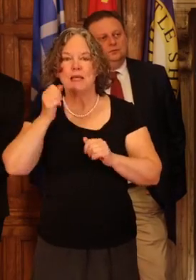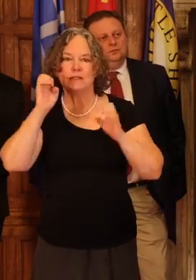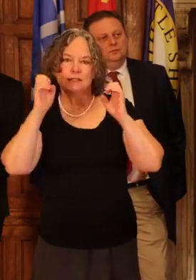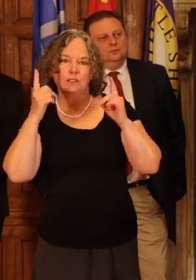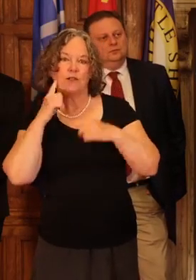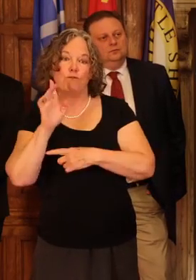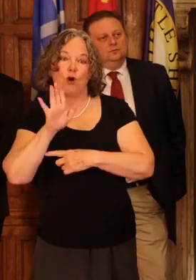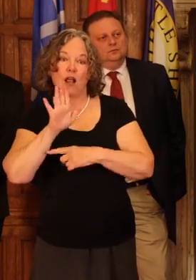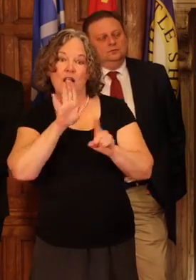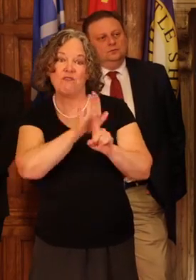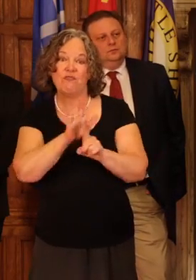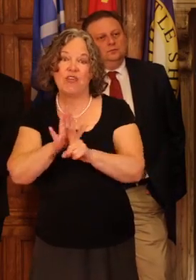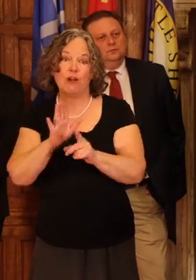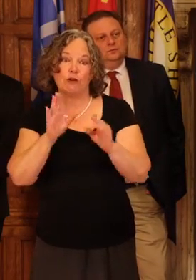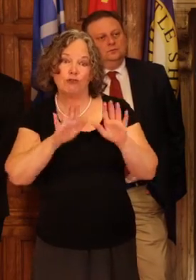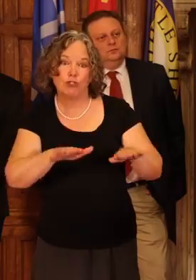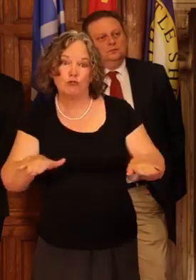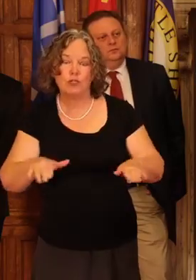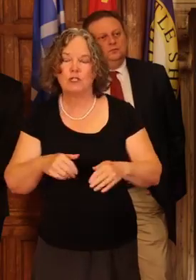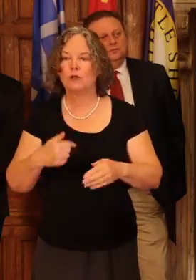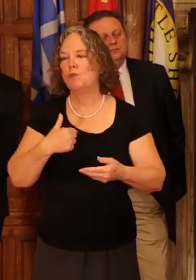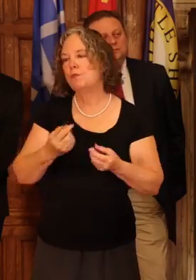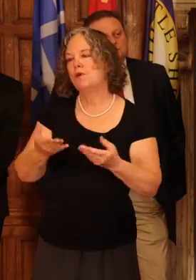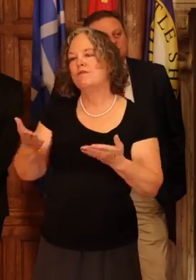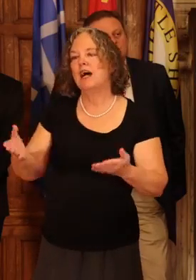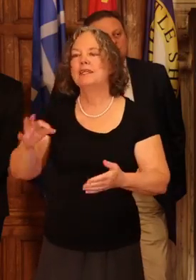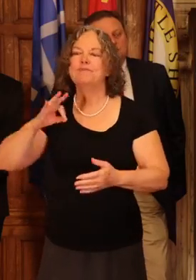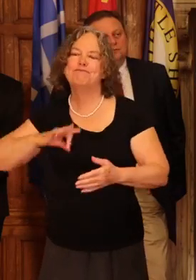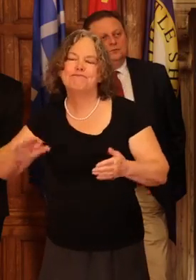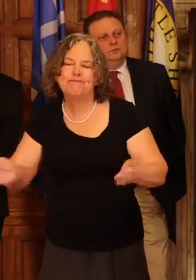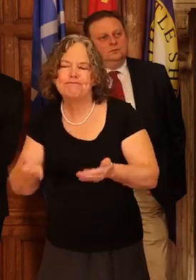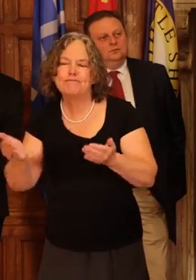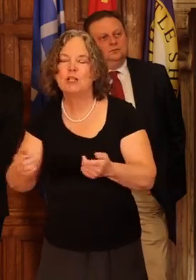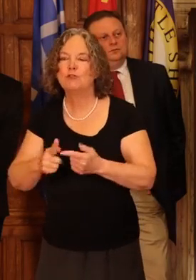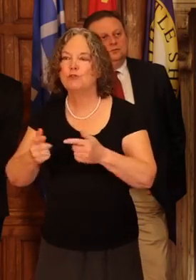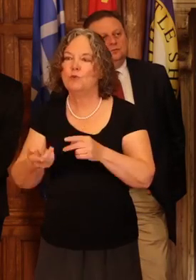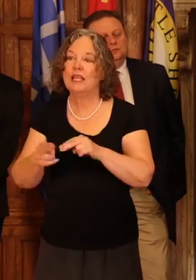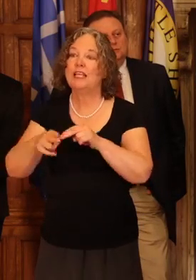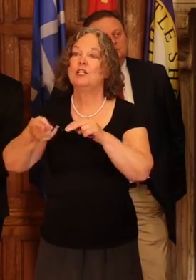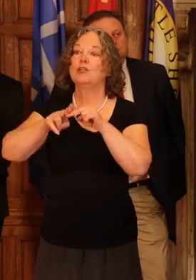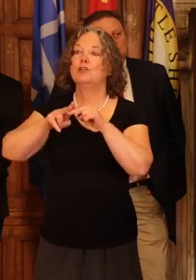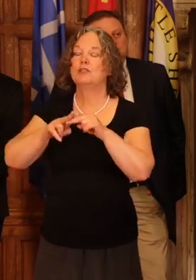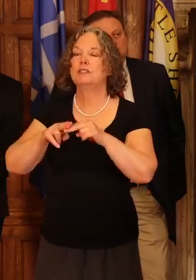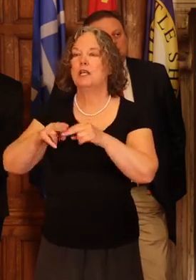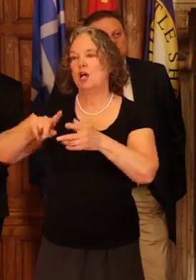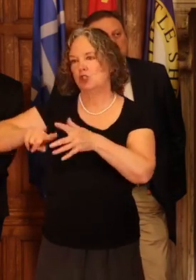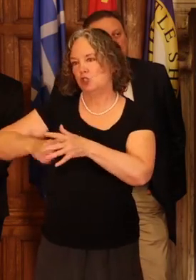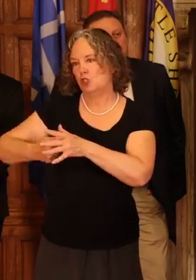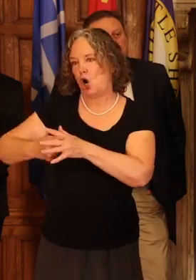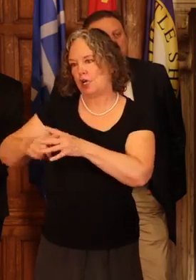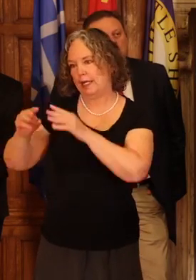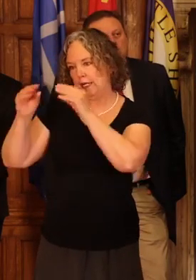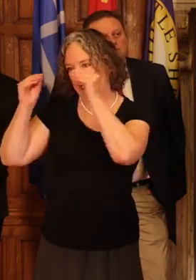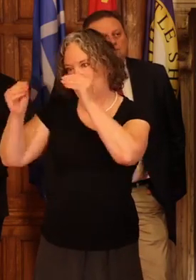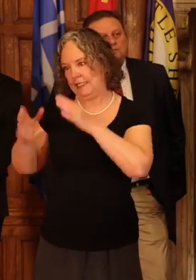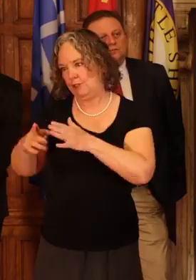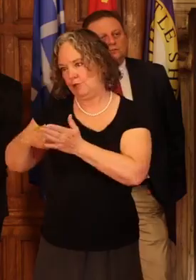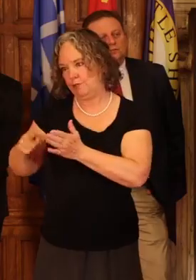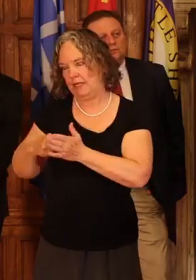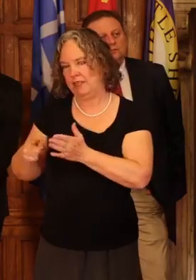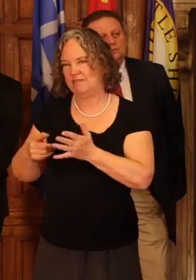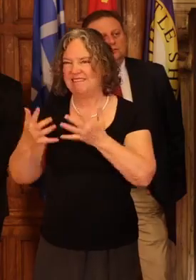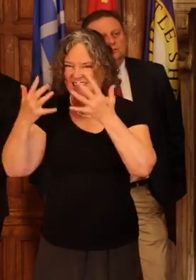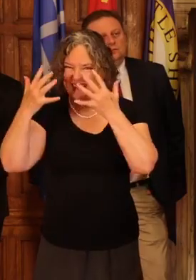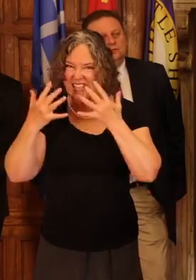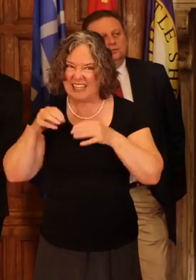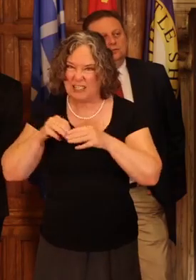kids. We provided incentives to boost starting teacher pay, which is unfortunately today in Montana